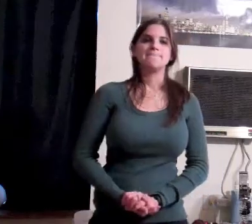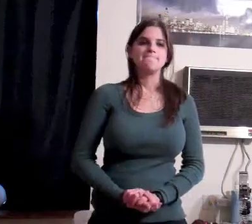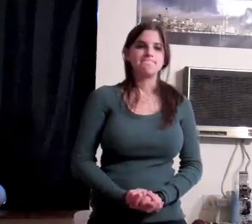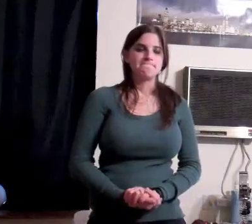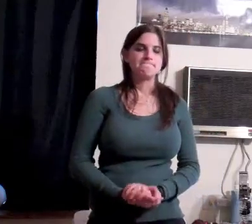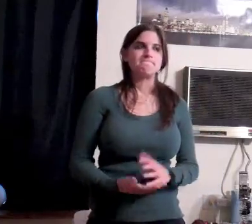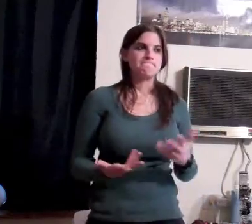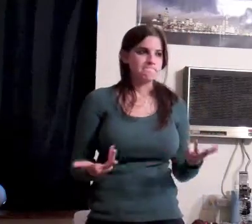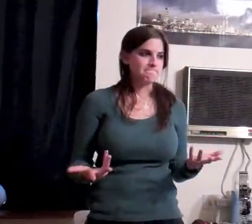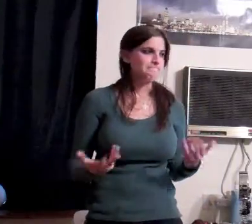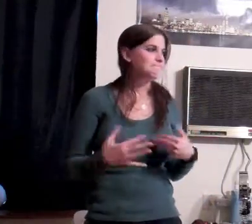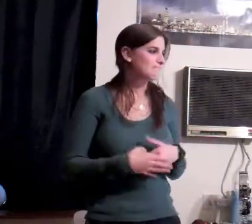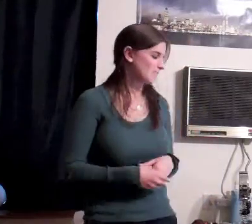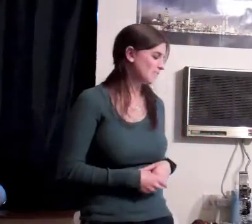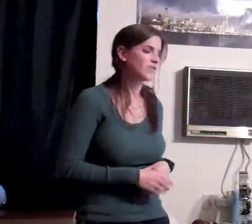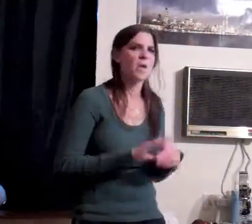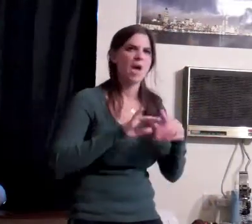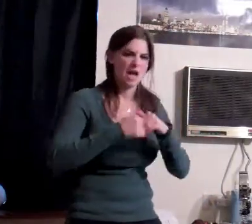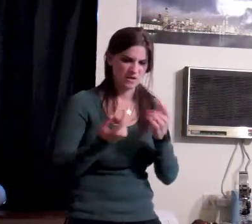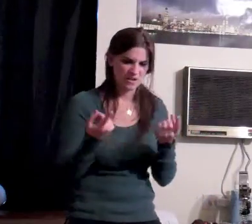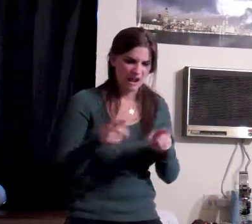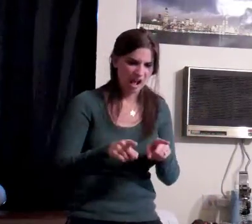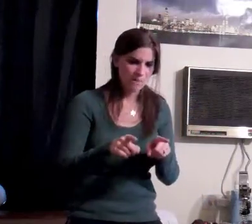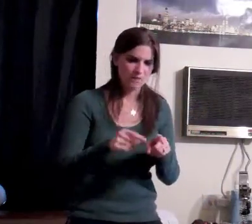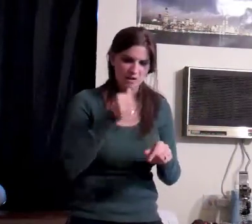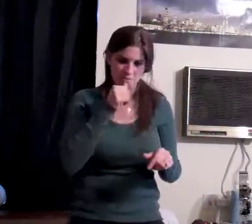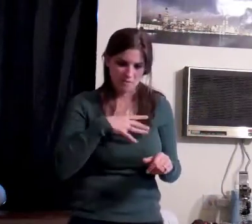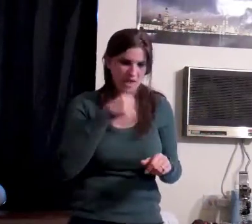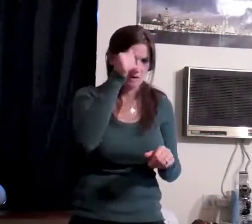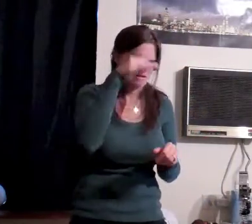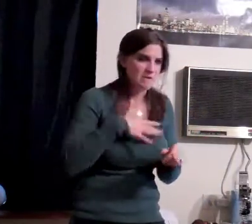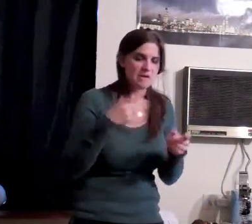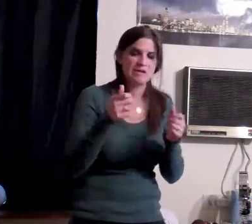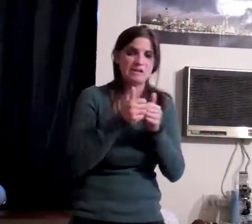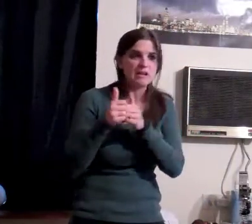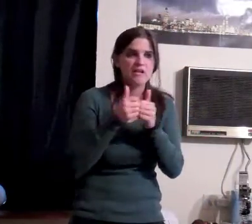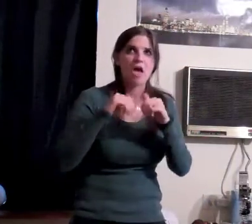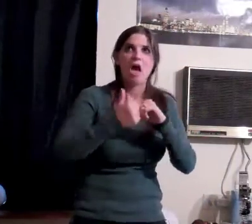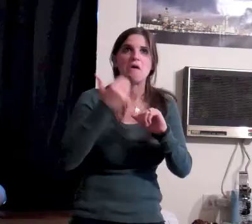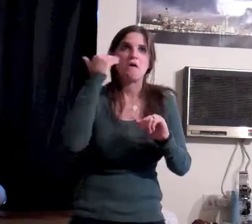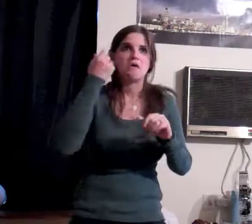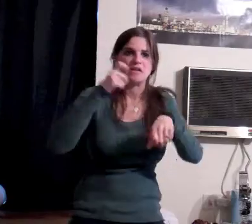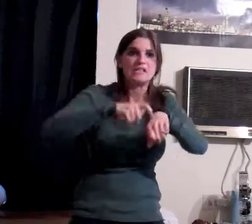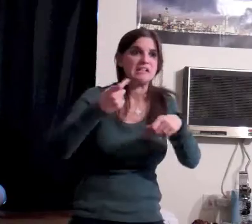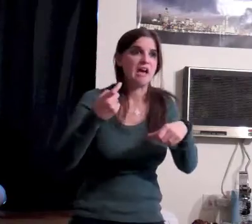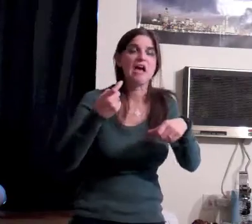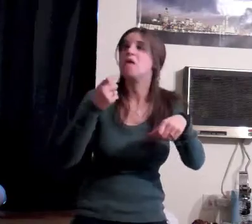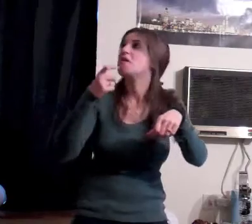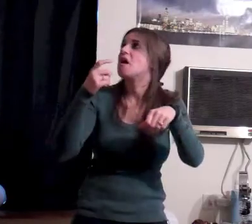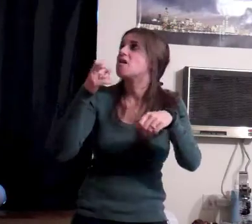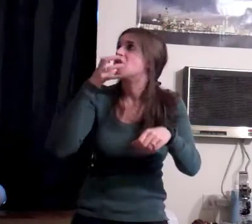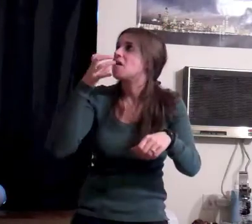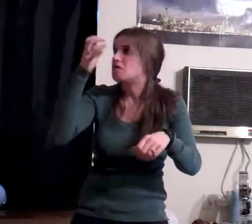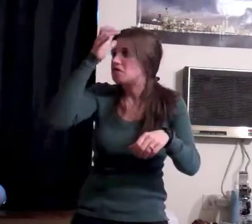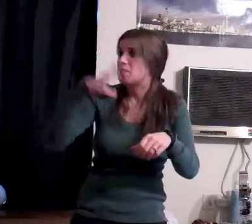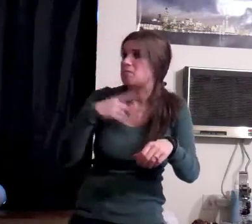and then she said, but how does it happen when a man and woman are together? How do they know that's the time? Mom, does the man just say, is now the time to take